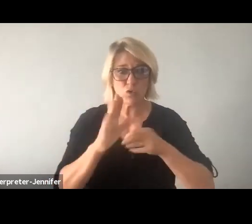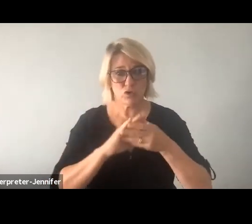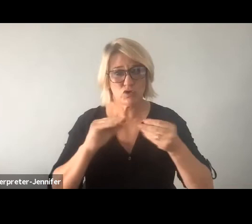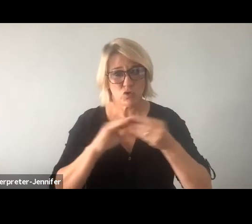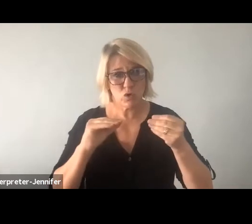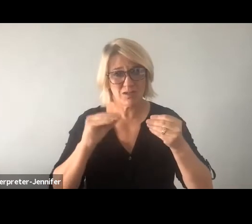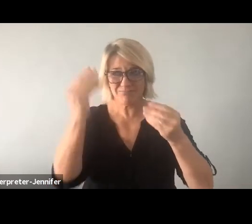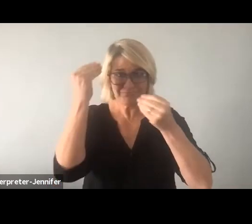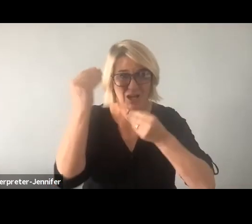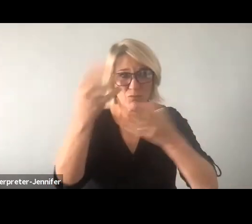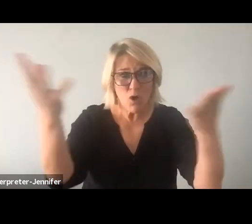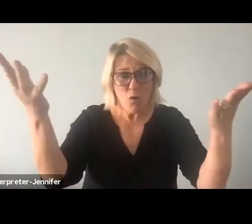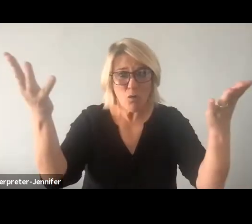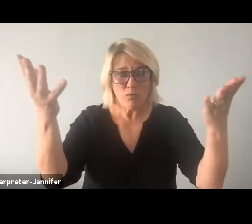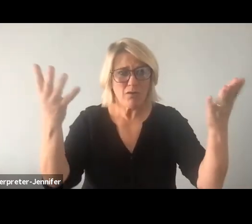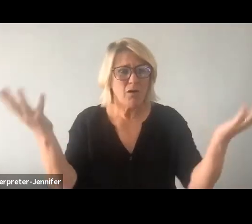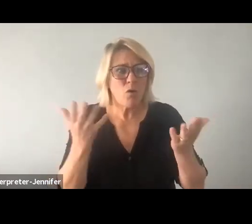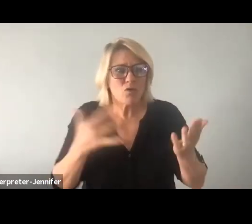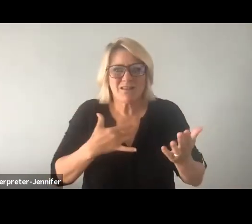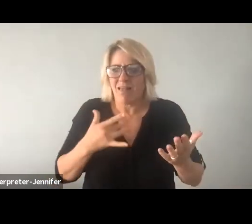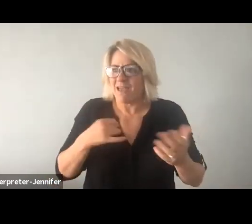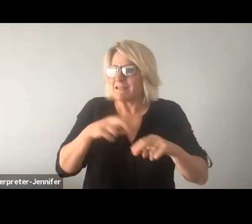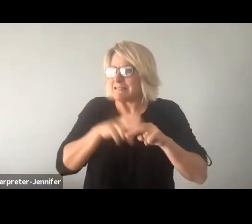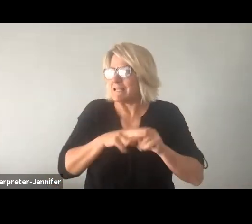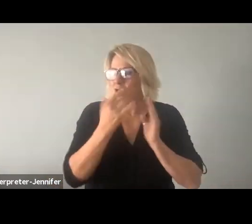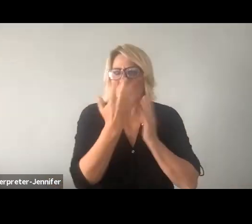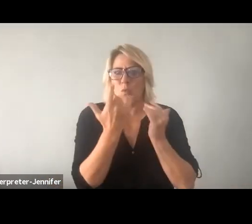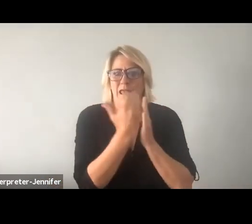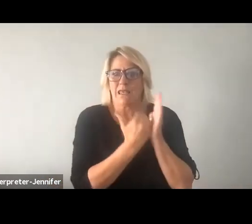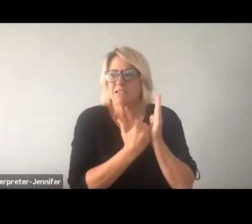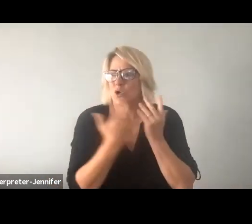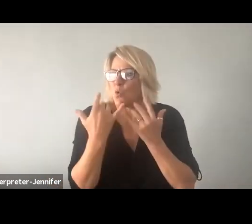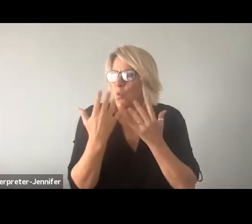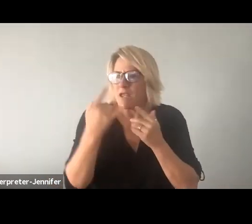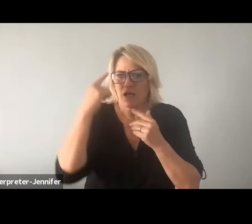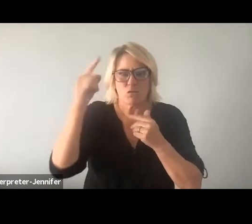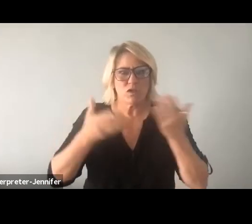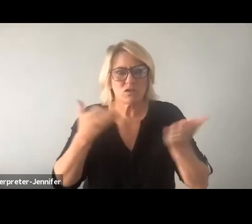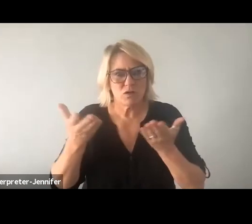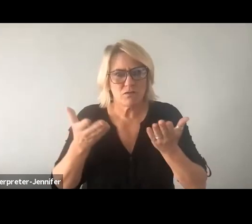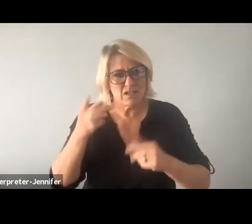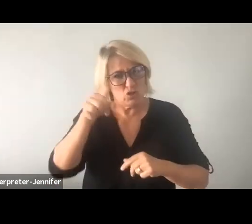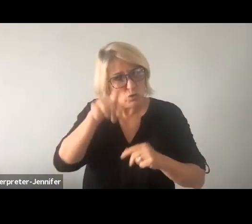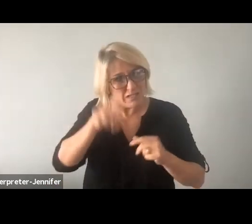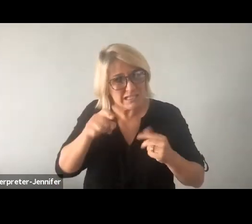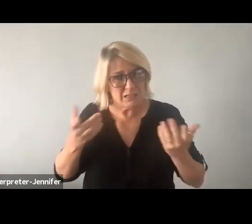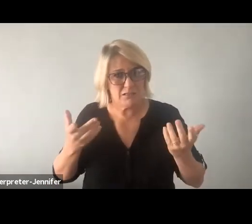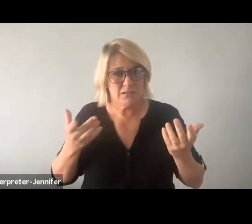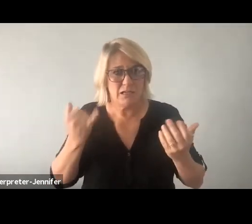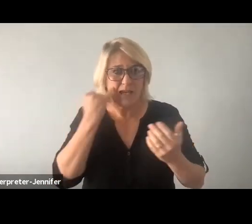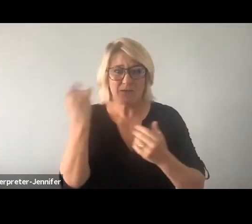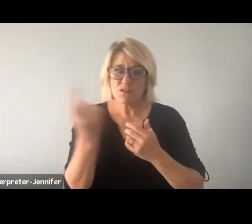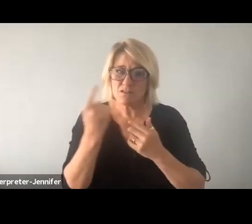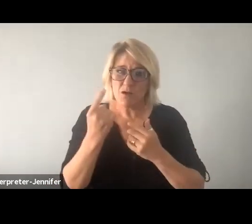people know, what was it like sitting on a wait list while you were waiting for the services that you need? If you're someone who